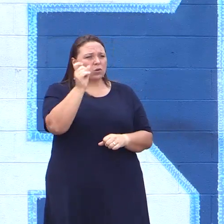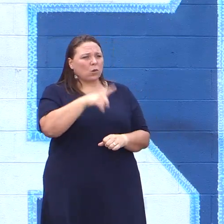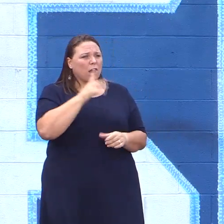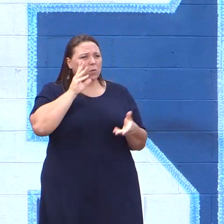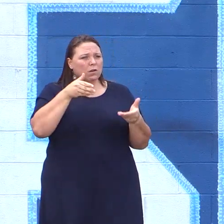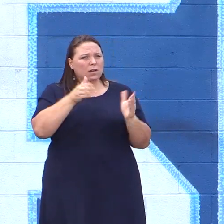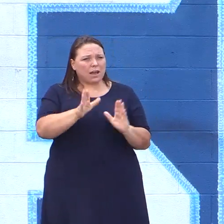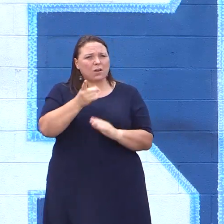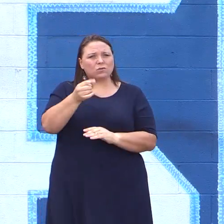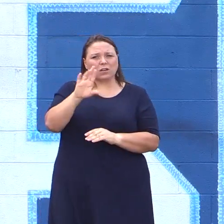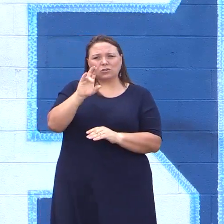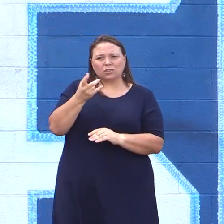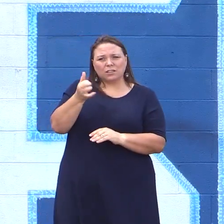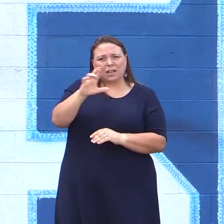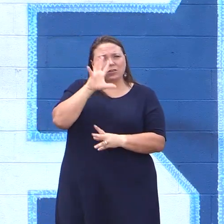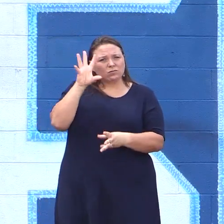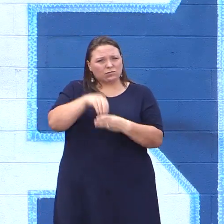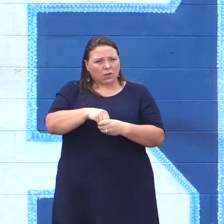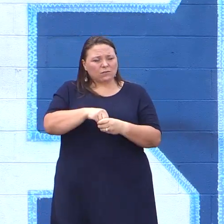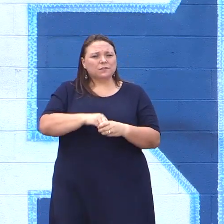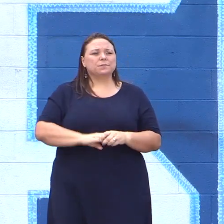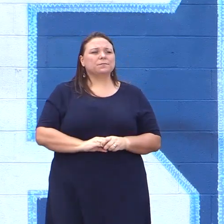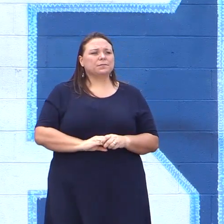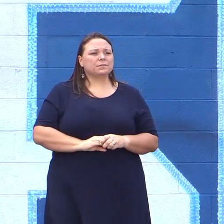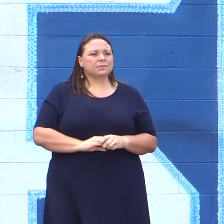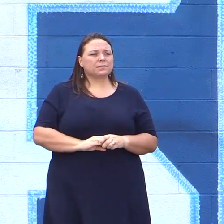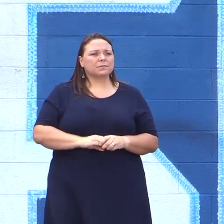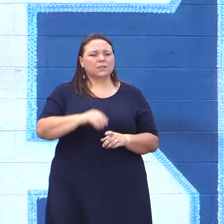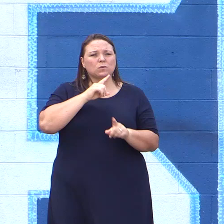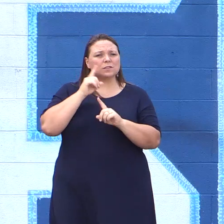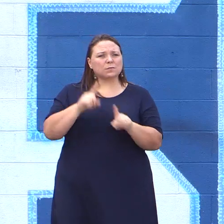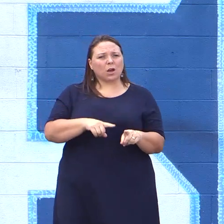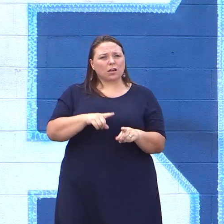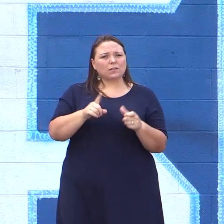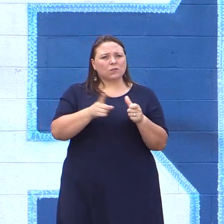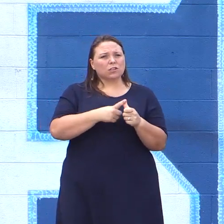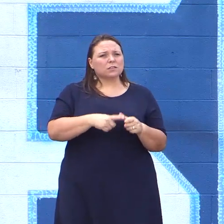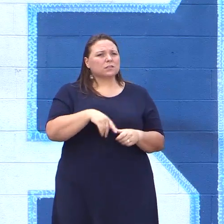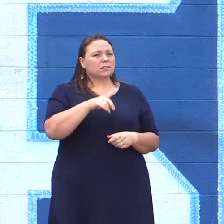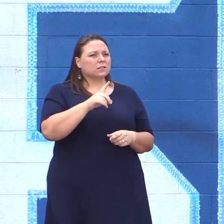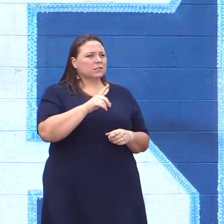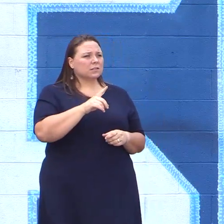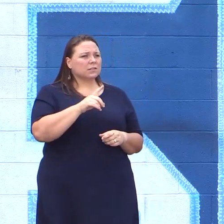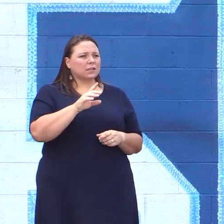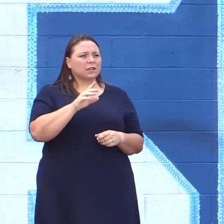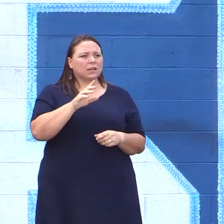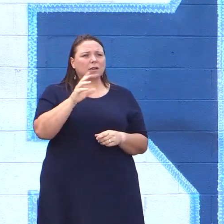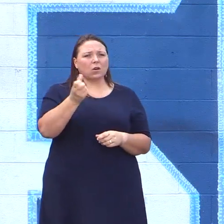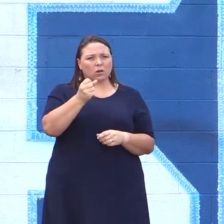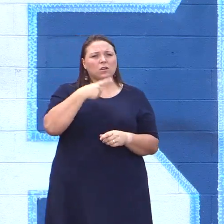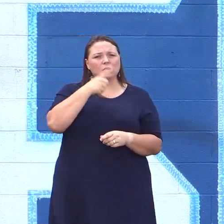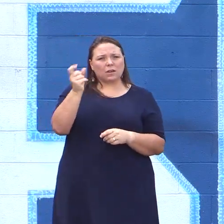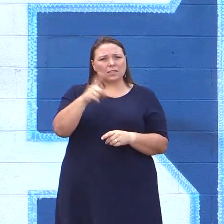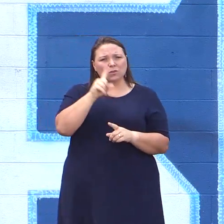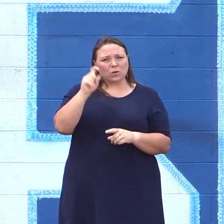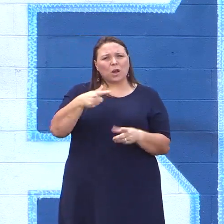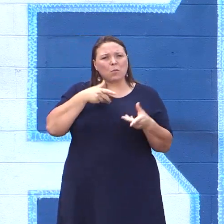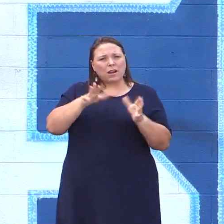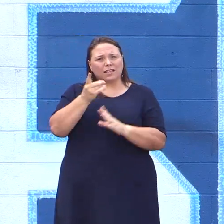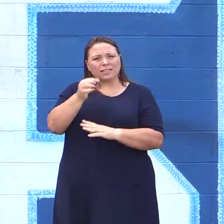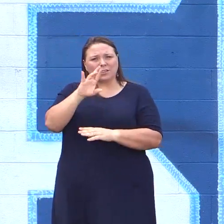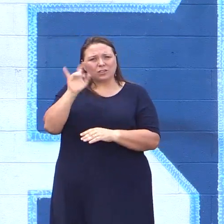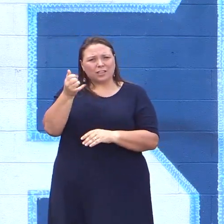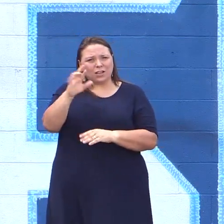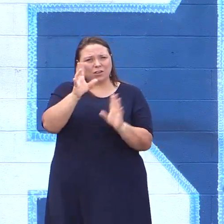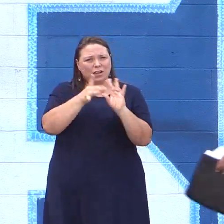to let Dr. Jahangir participate in responding first. Let me ask, since you asked a a question. character, I'm going to let since you made a Dr. character